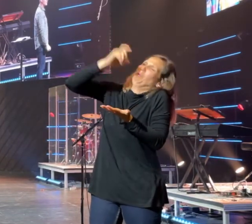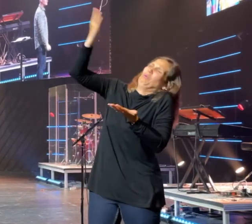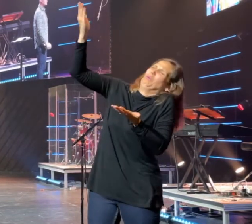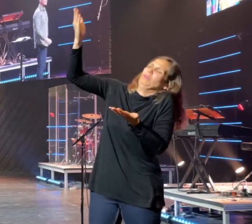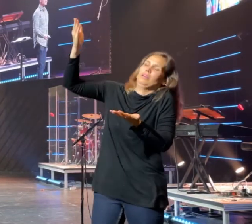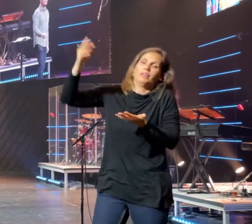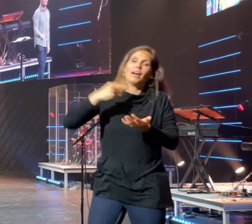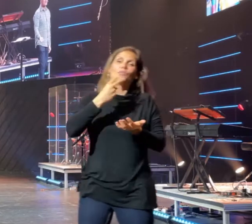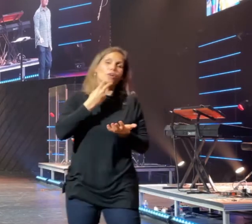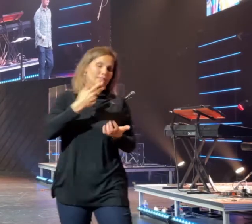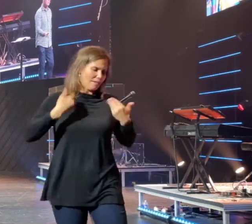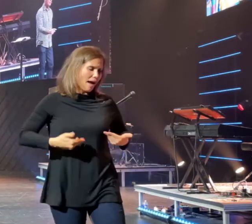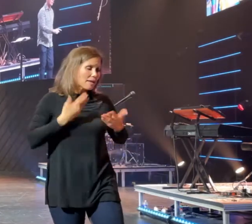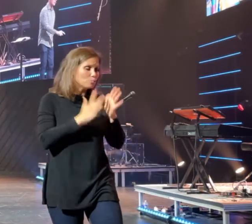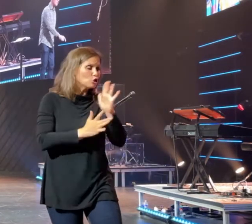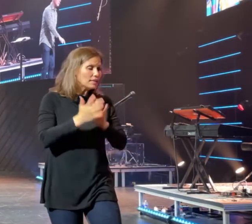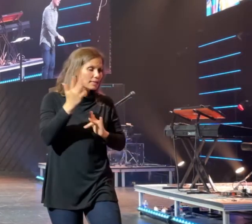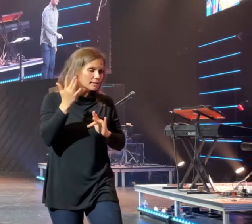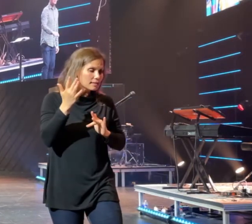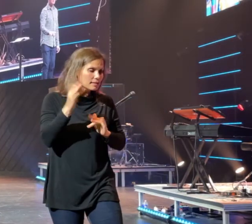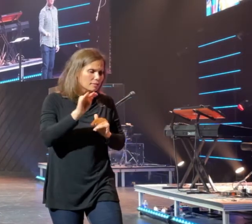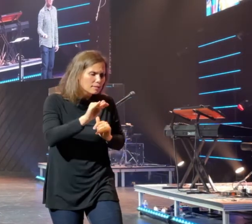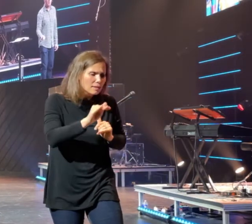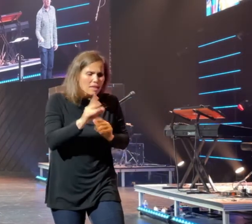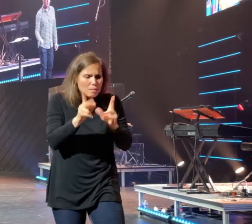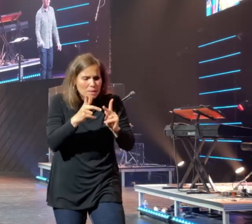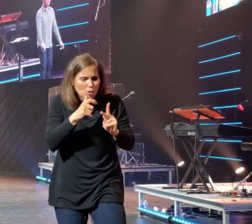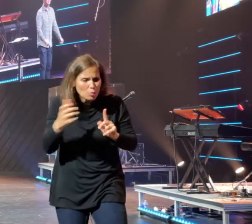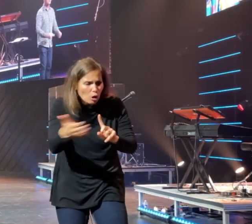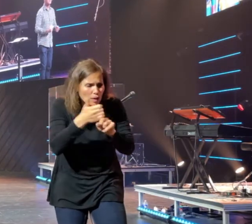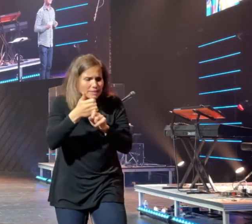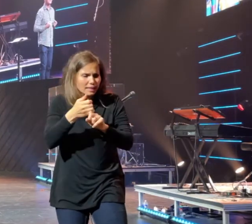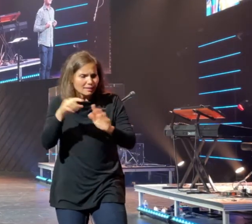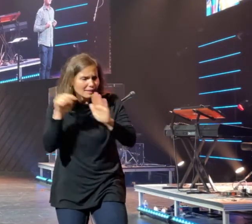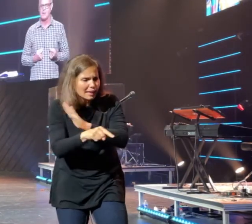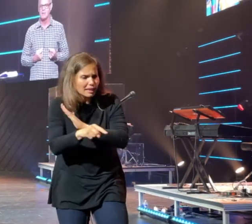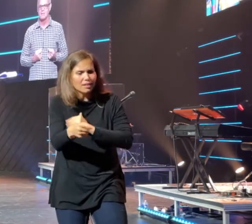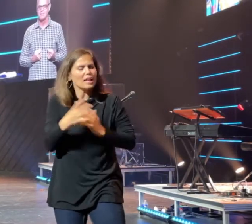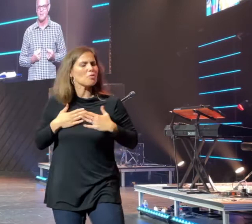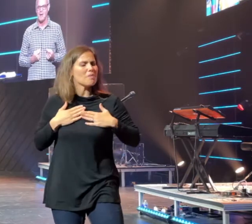And the people that you are harming, the people that you're arresting, the people that you are killing, they belong to me.